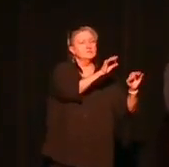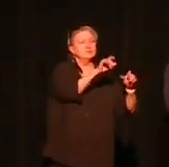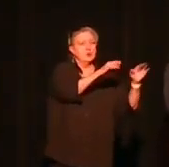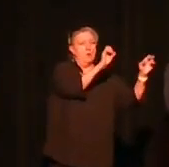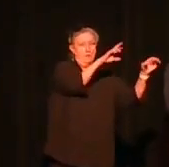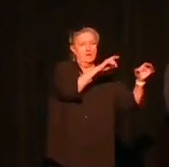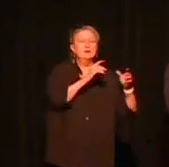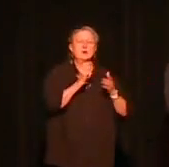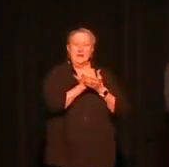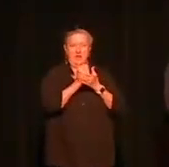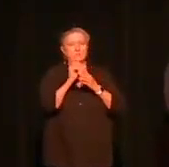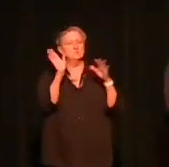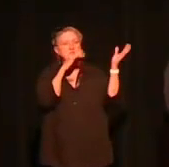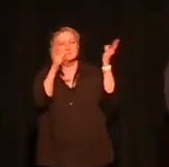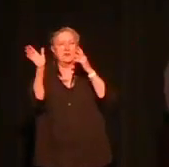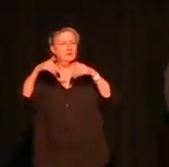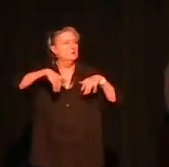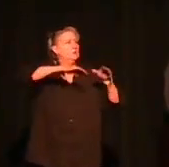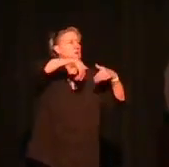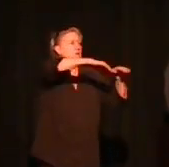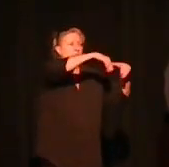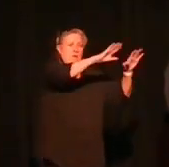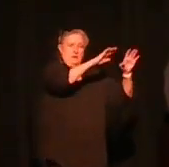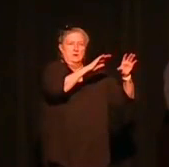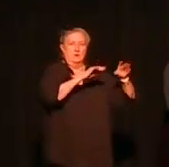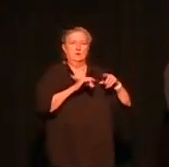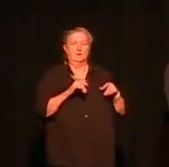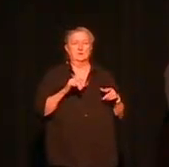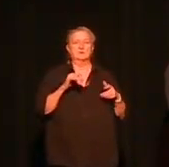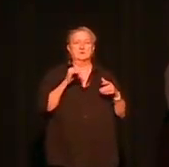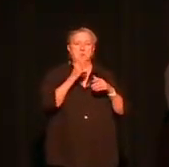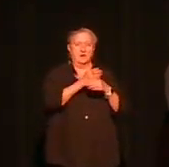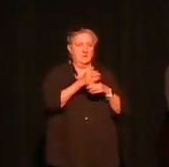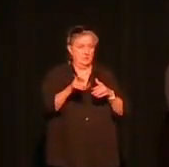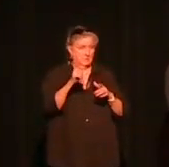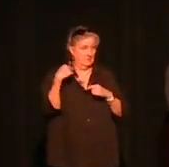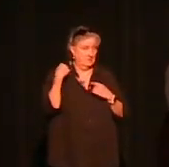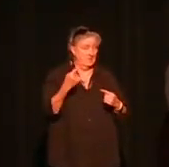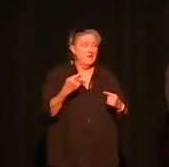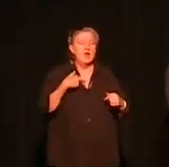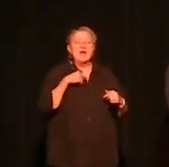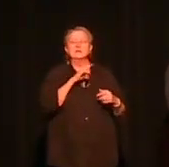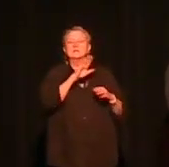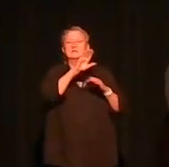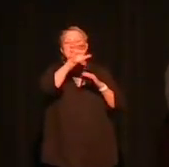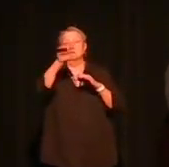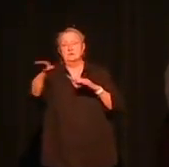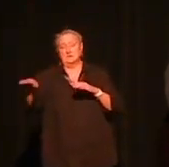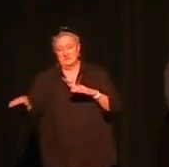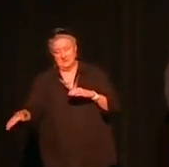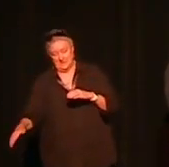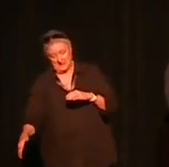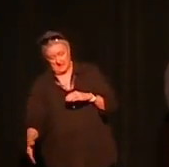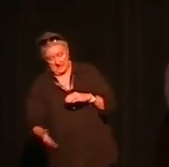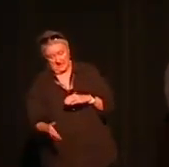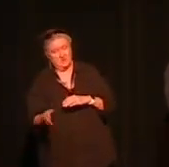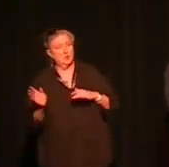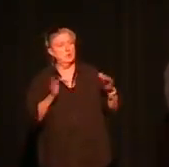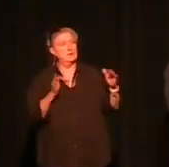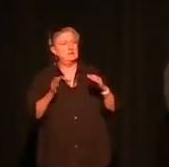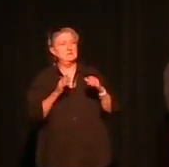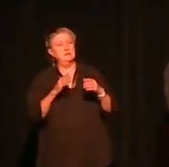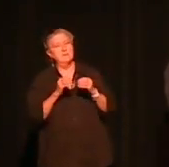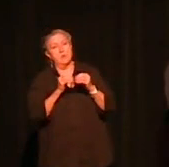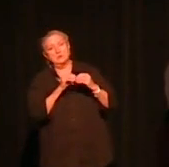some of the smoke that you've been plagued with. And then as we moved into the early morning hours, those winds will peak in